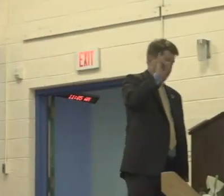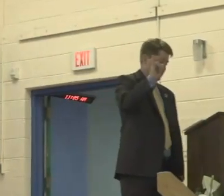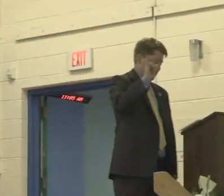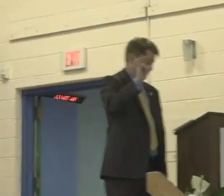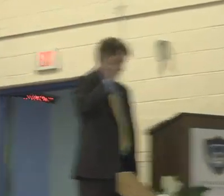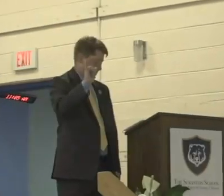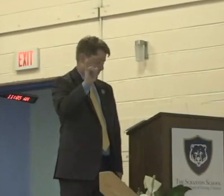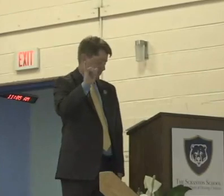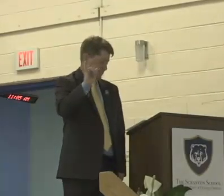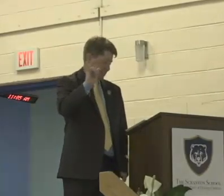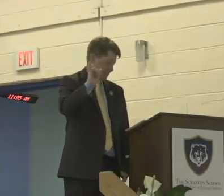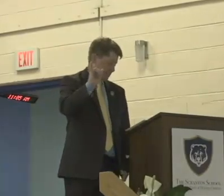All right. So